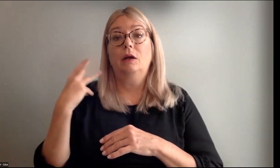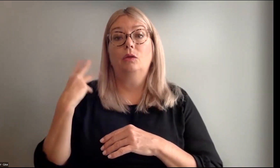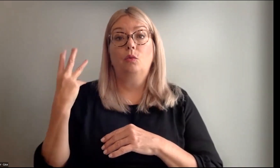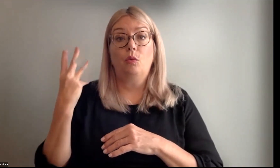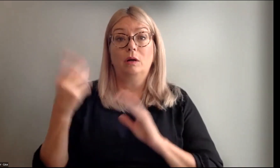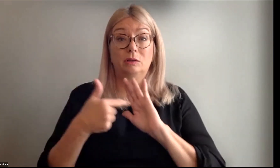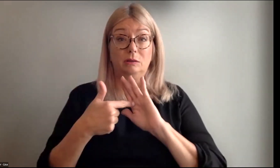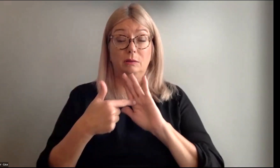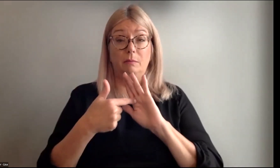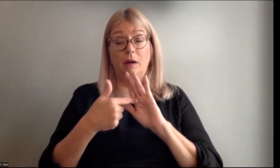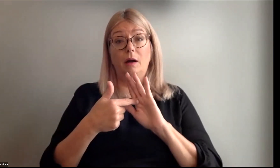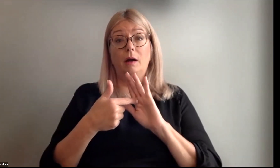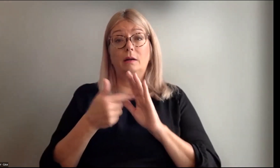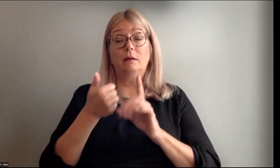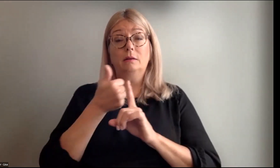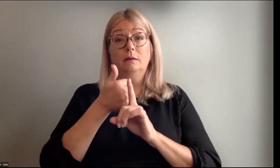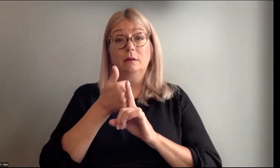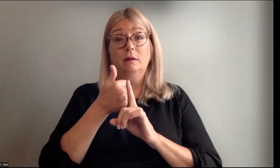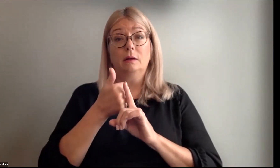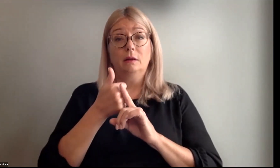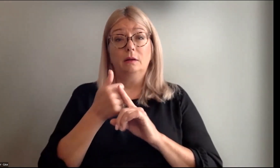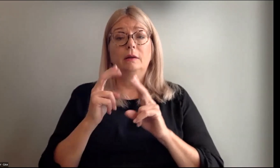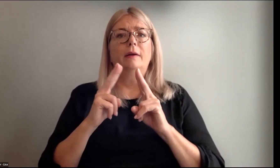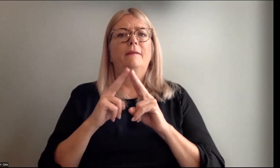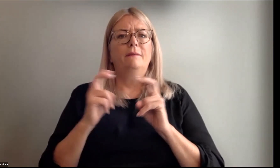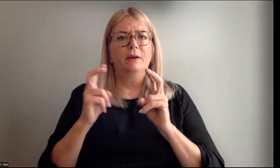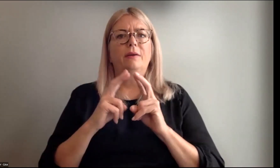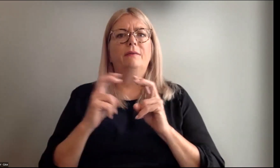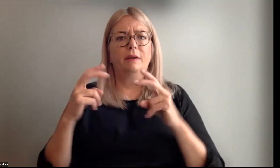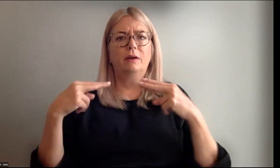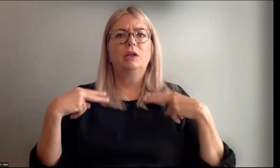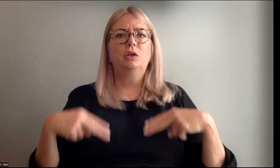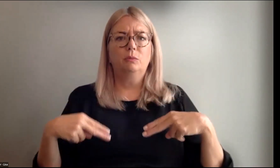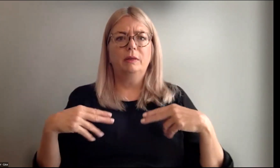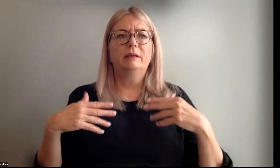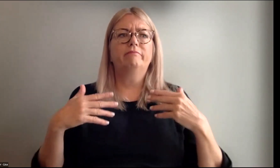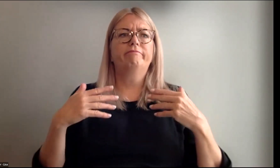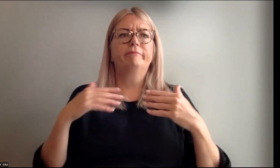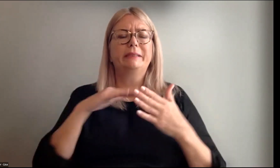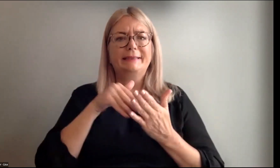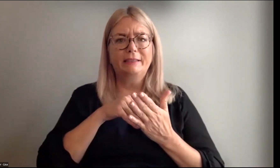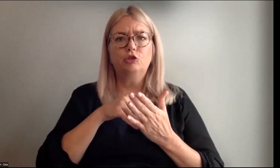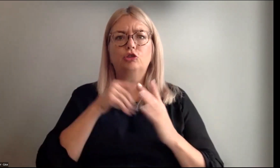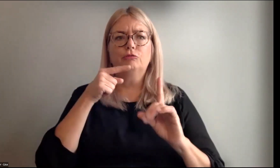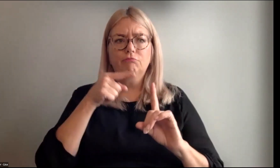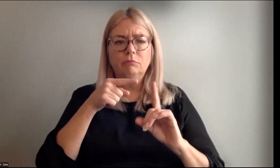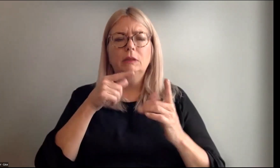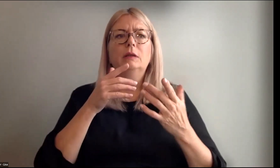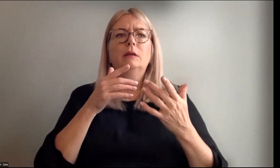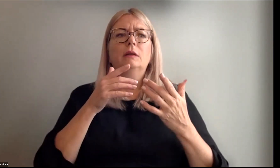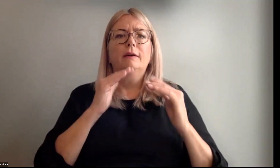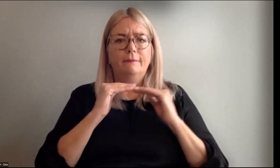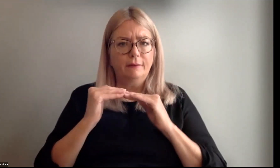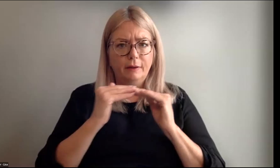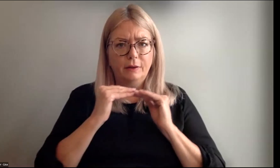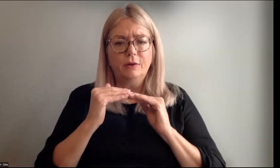is a really kind of very human-centered and fair model for overpayment waiver, and there are